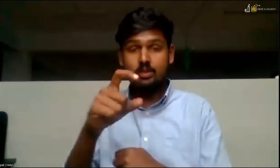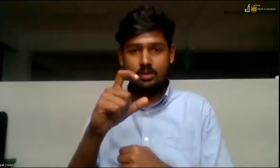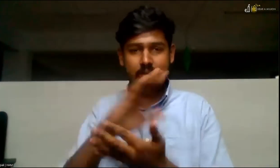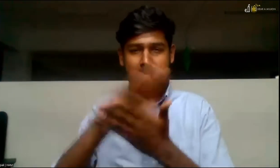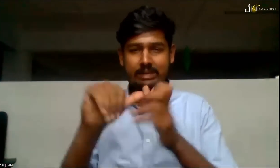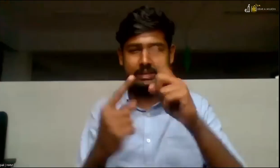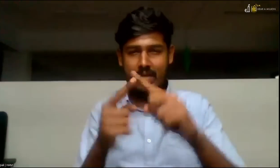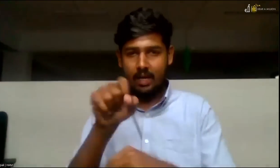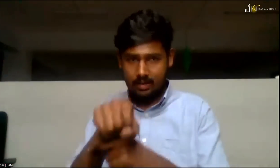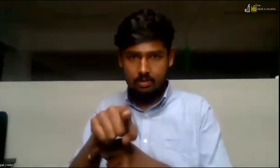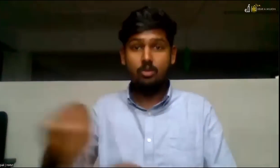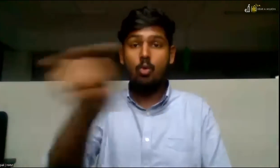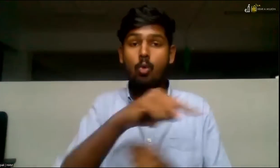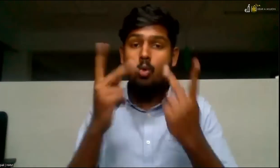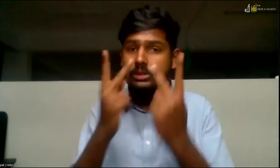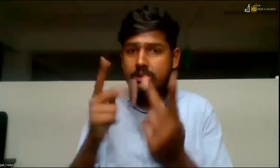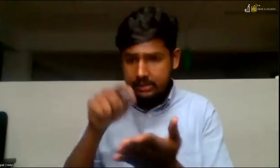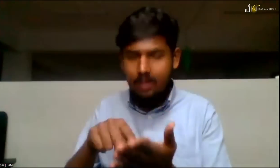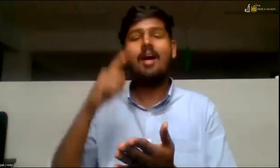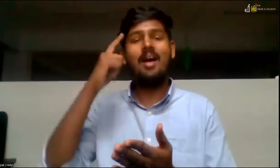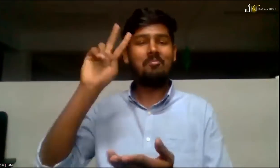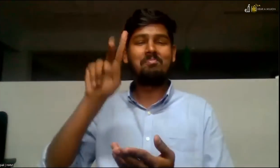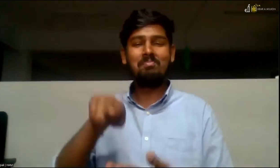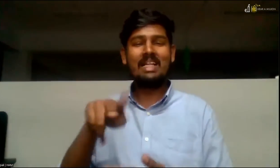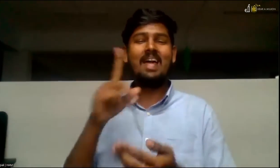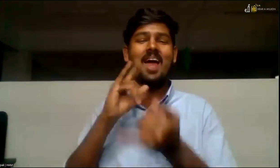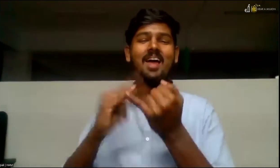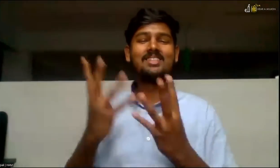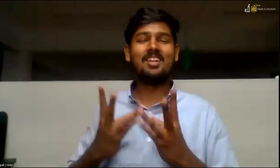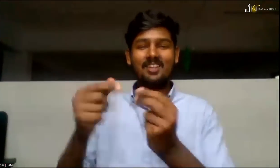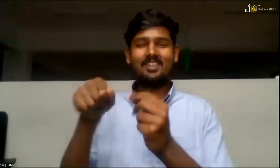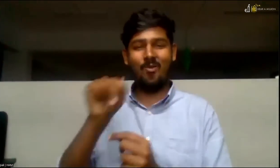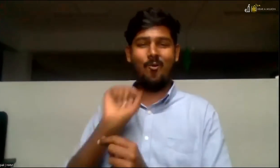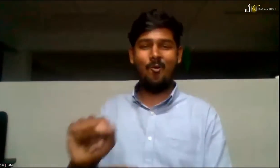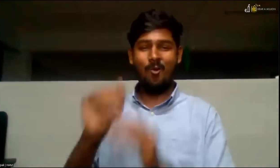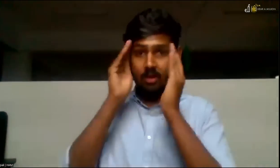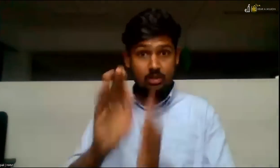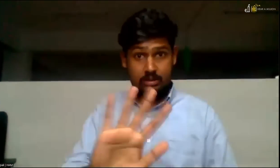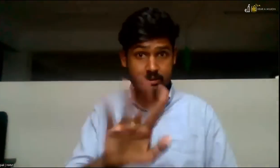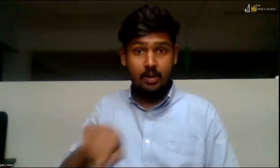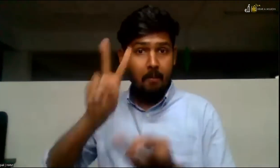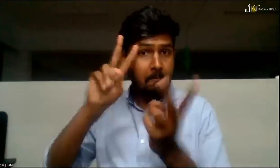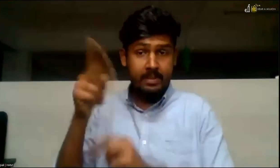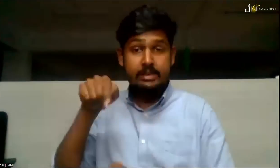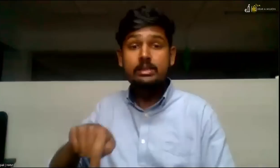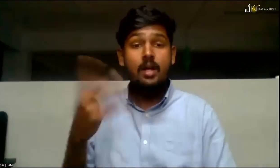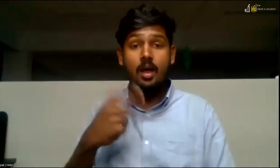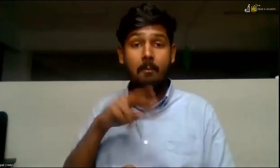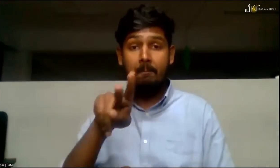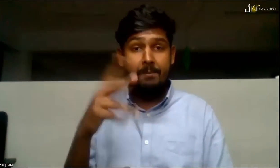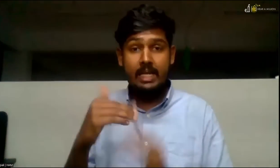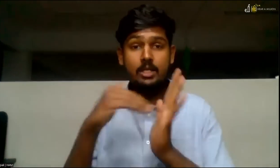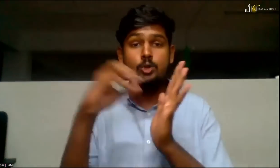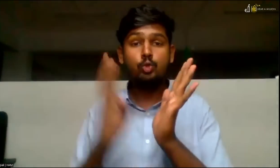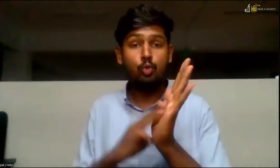now we have shared the link in the chat box. So this link is not for